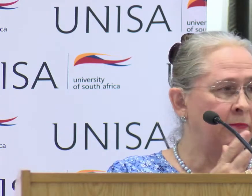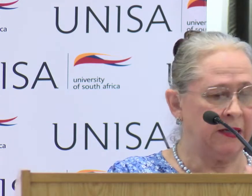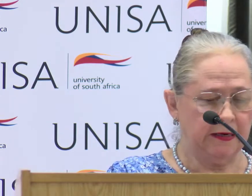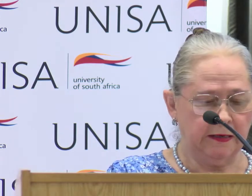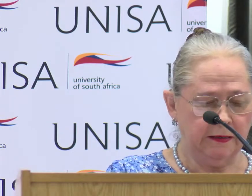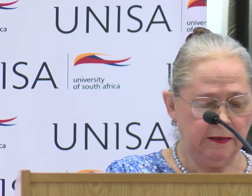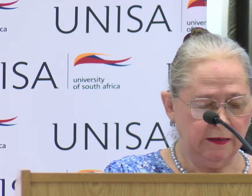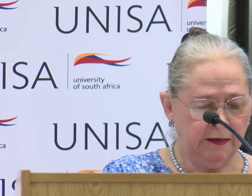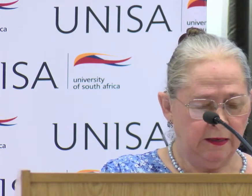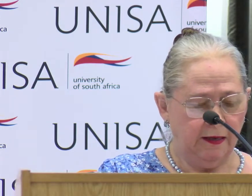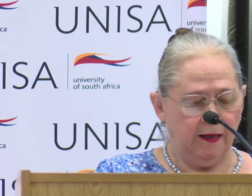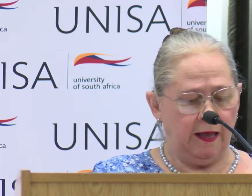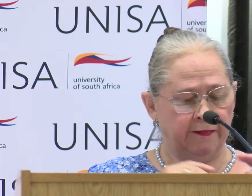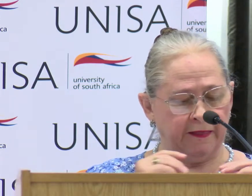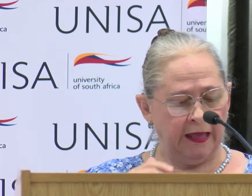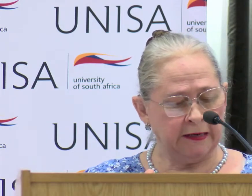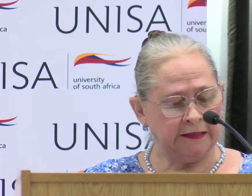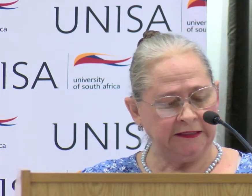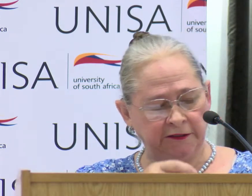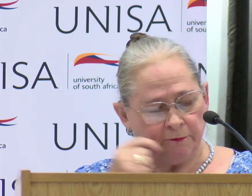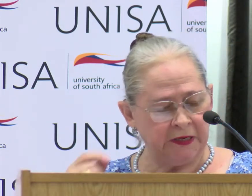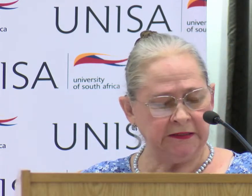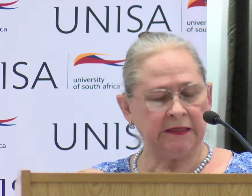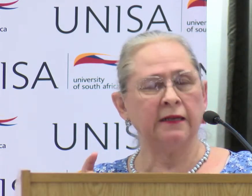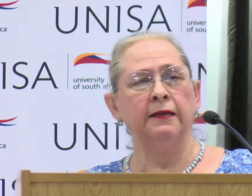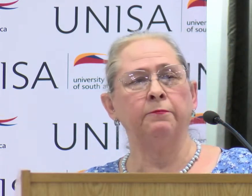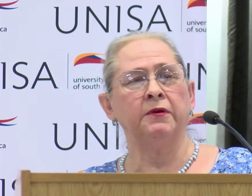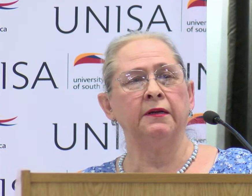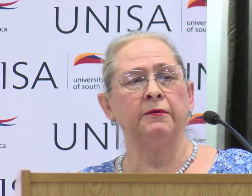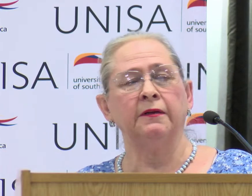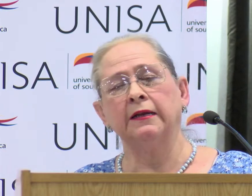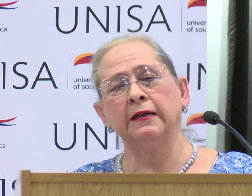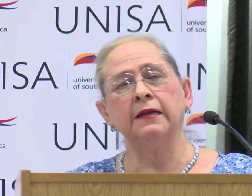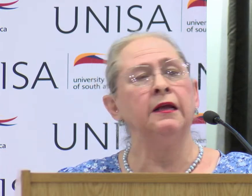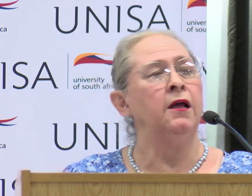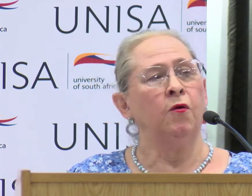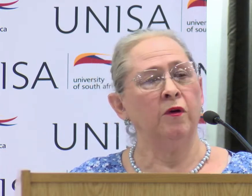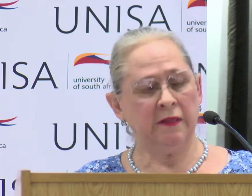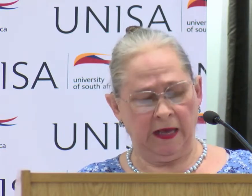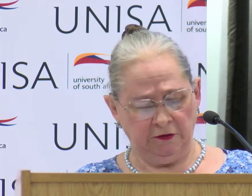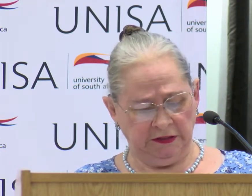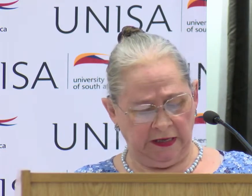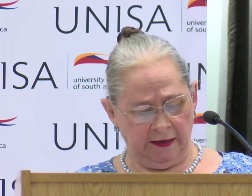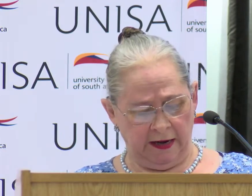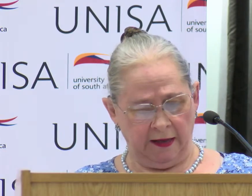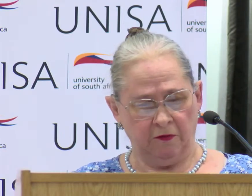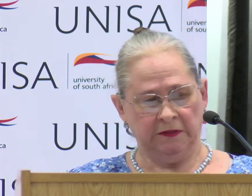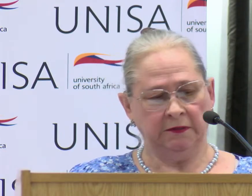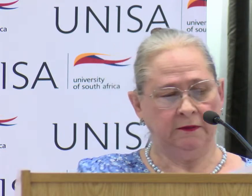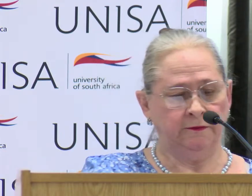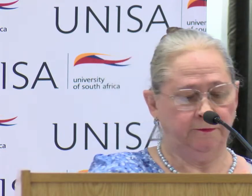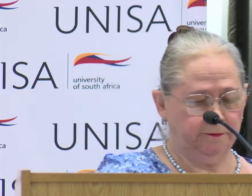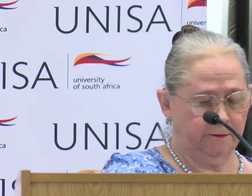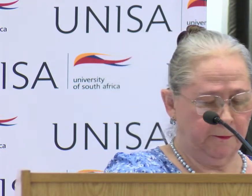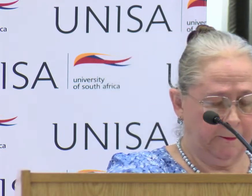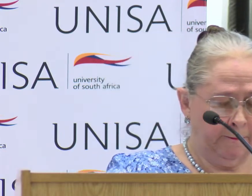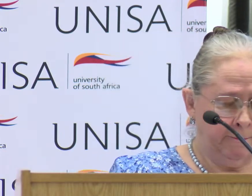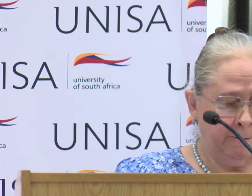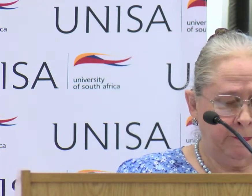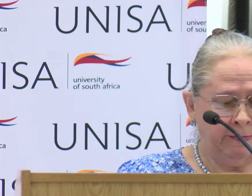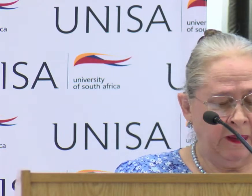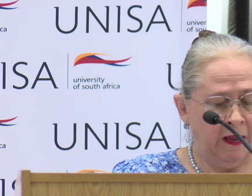or lip reading, and there is speech and lip reading without sign language.